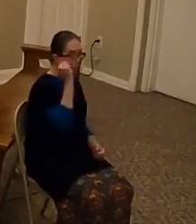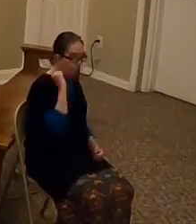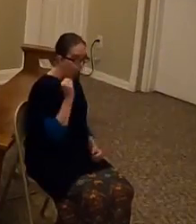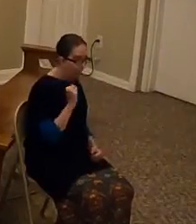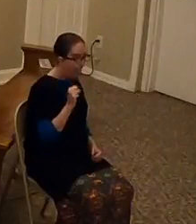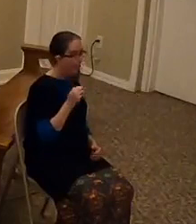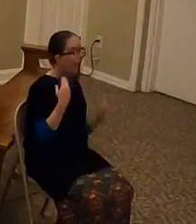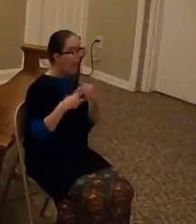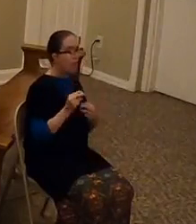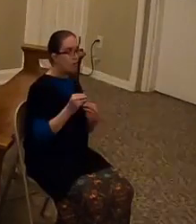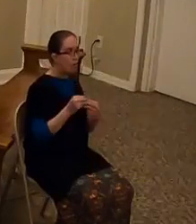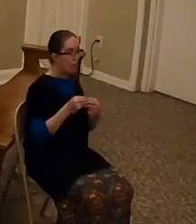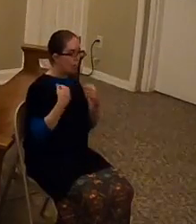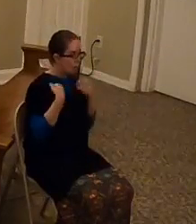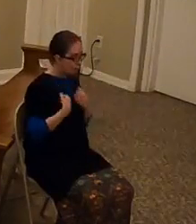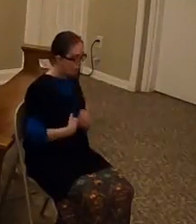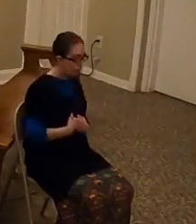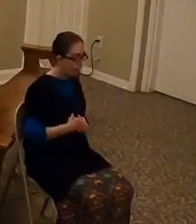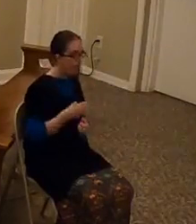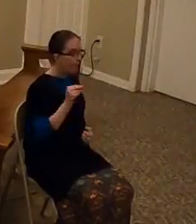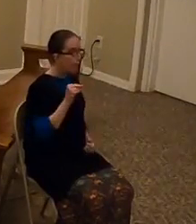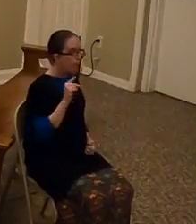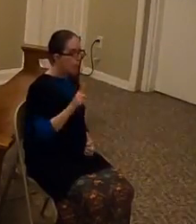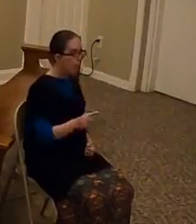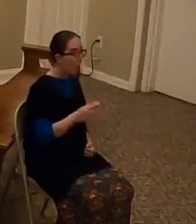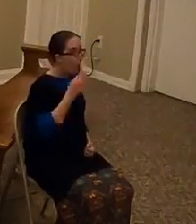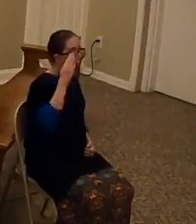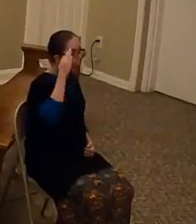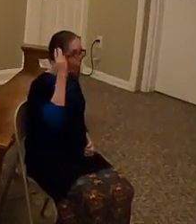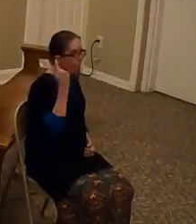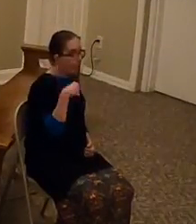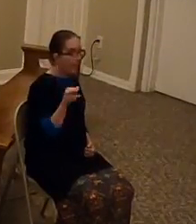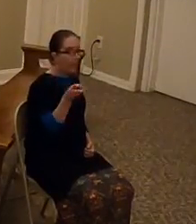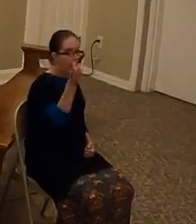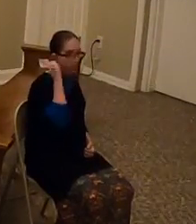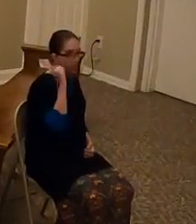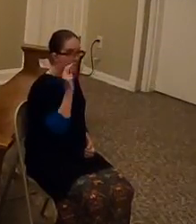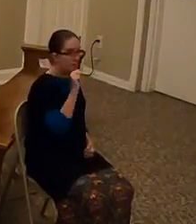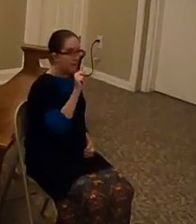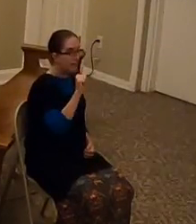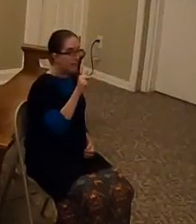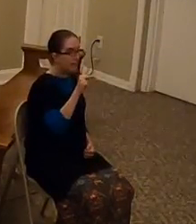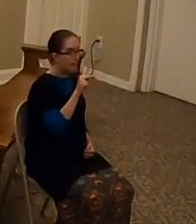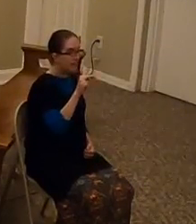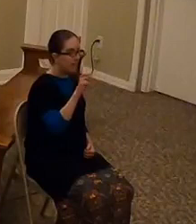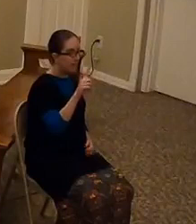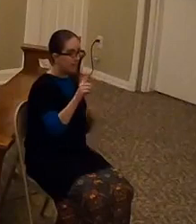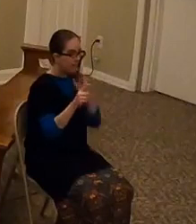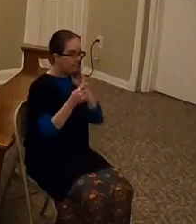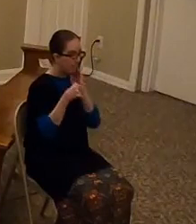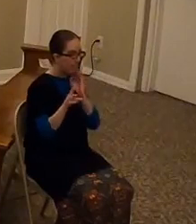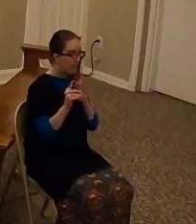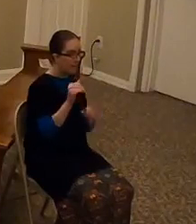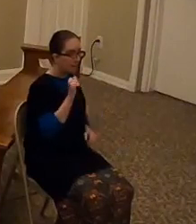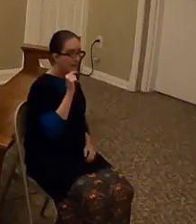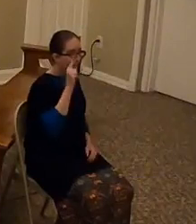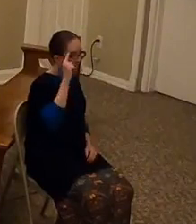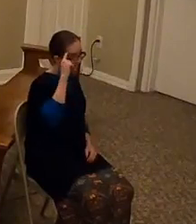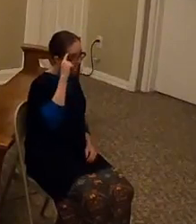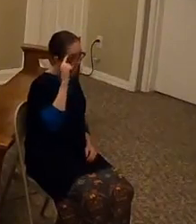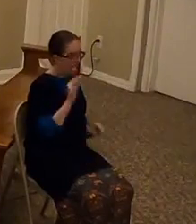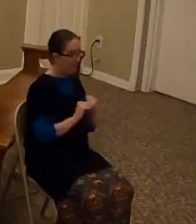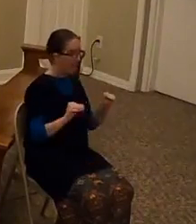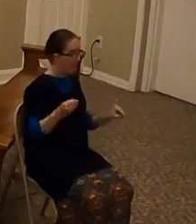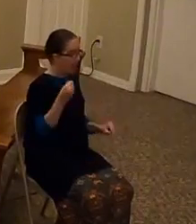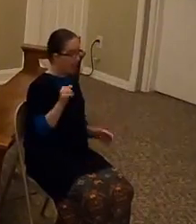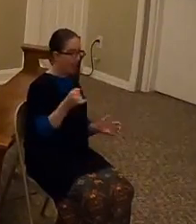Although they didn't have clothes, nobody knew they were naked. They didn't think anything about